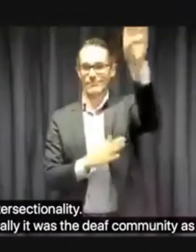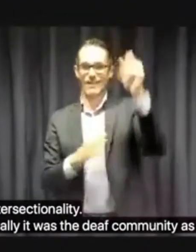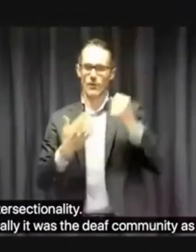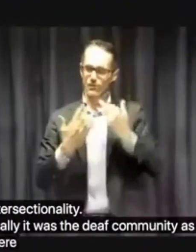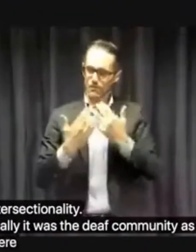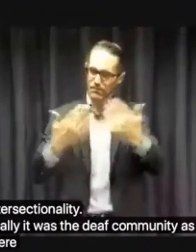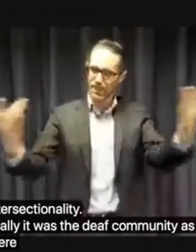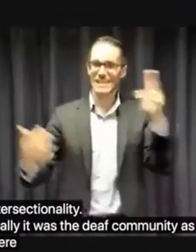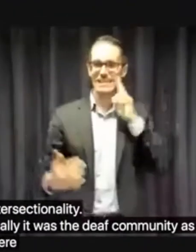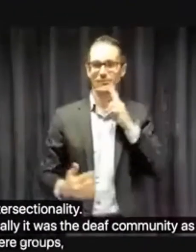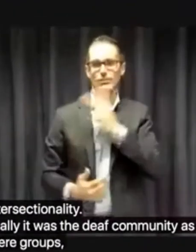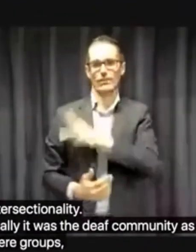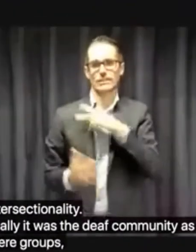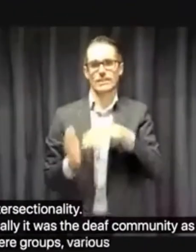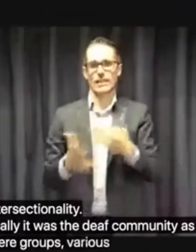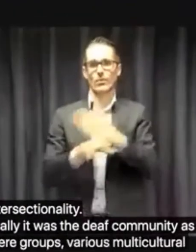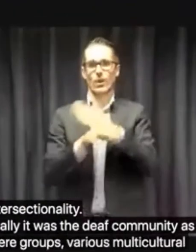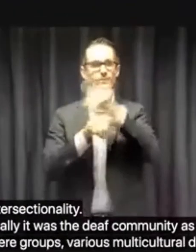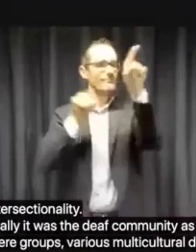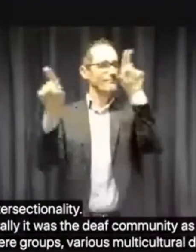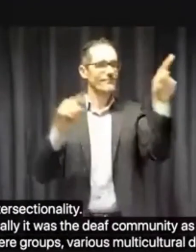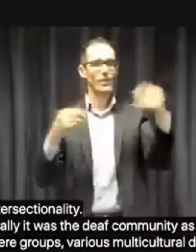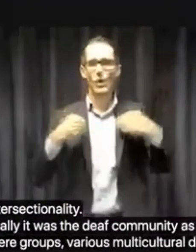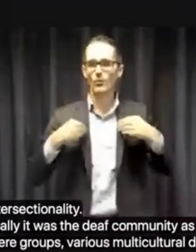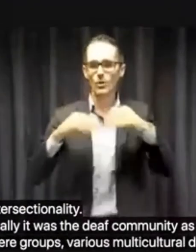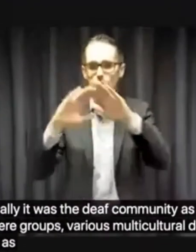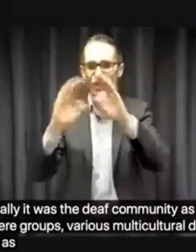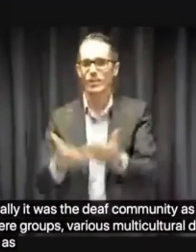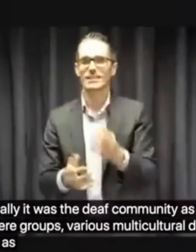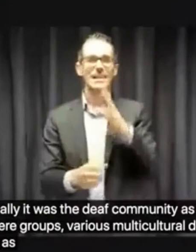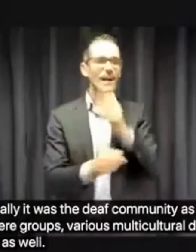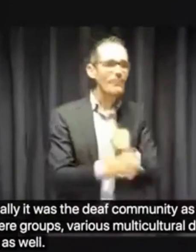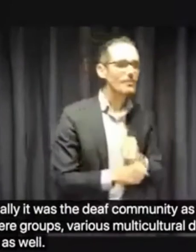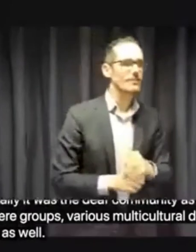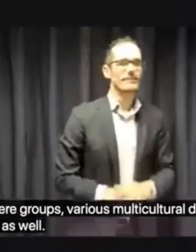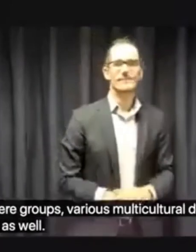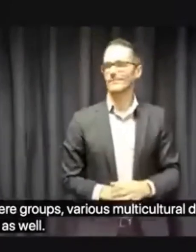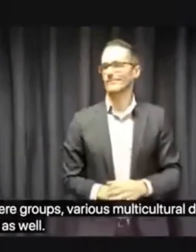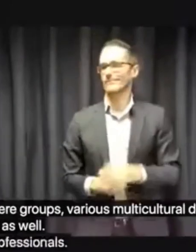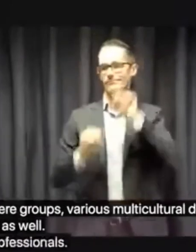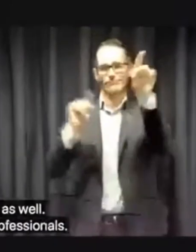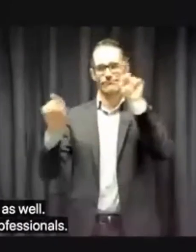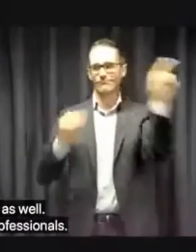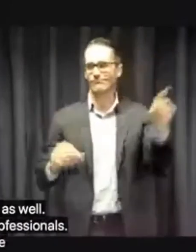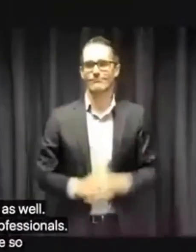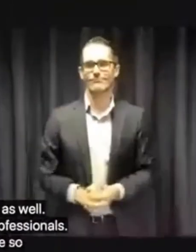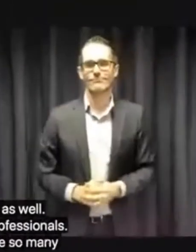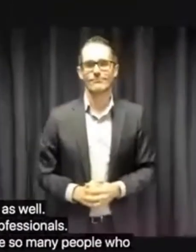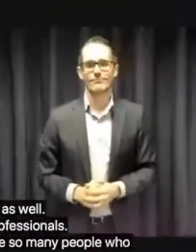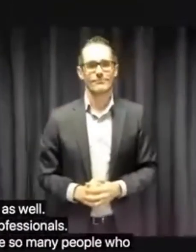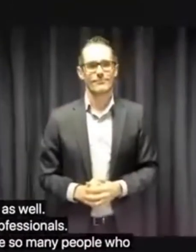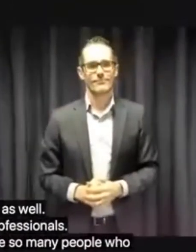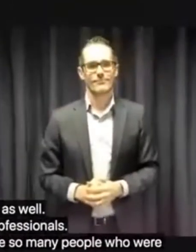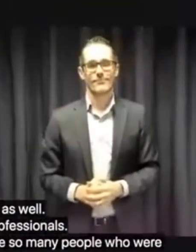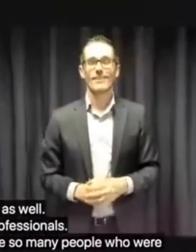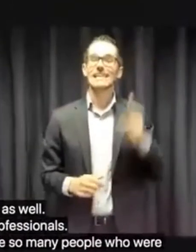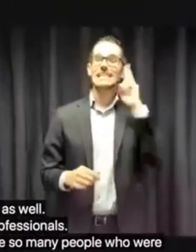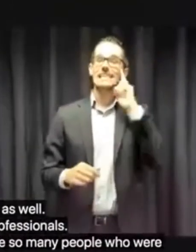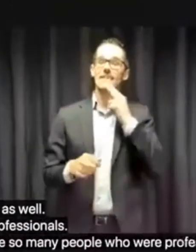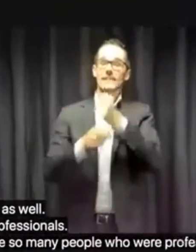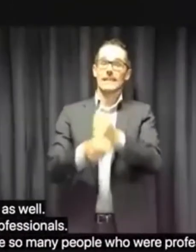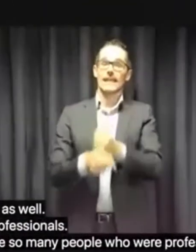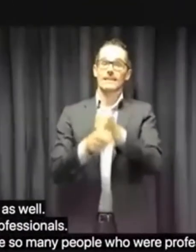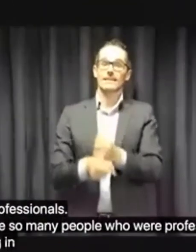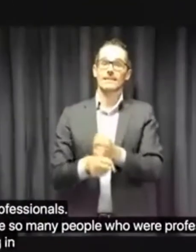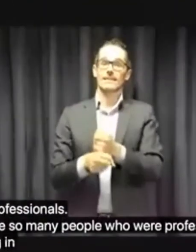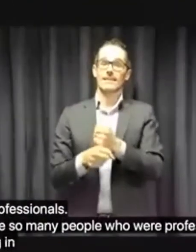Deaf professionals. We have so many more deaf professionals working out there in the corporate world, in the government sector, than they ever did